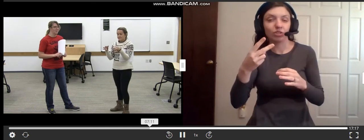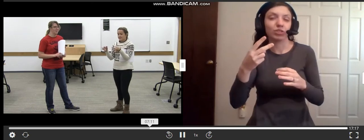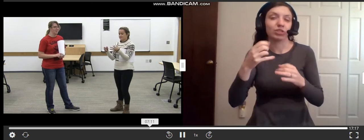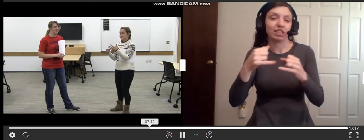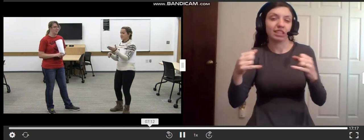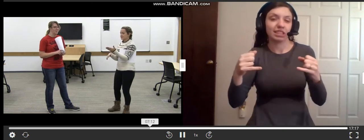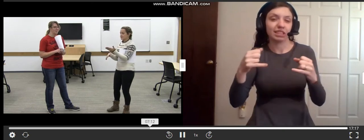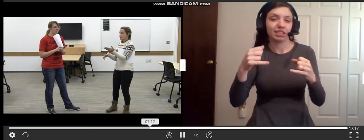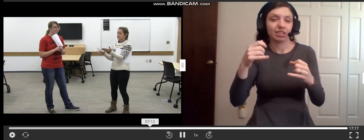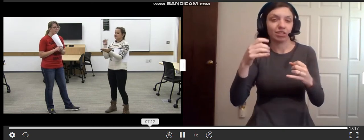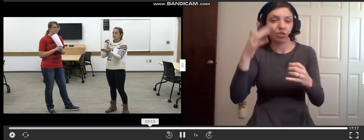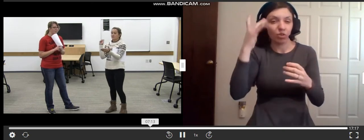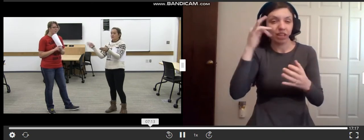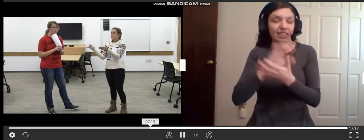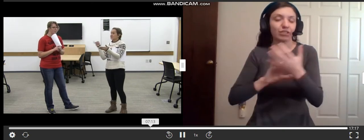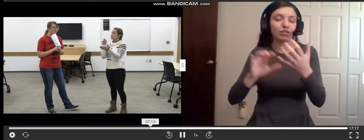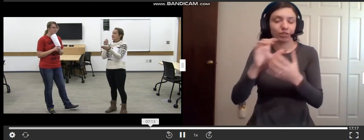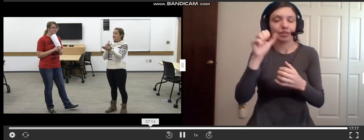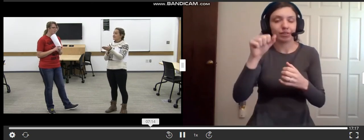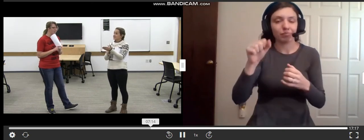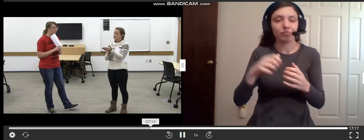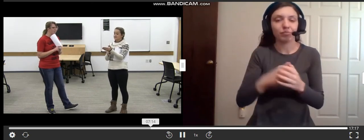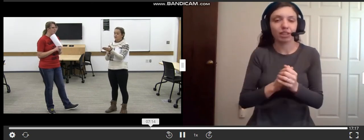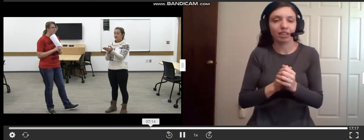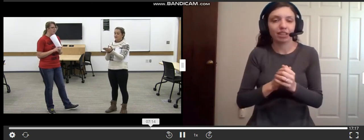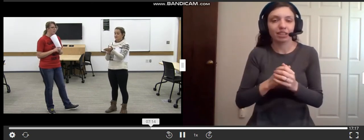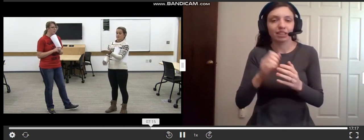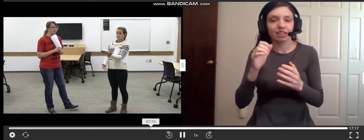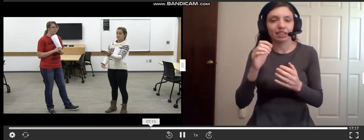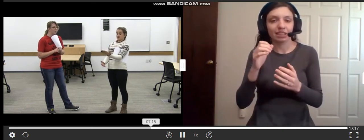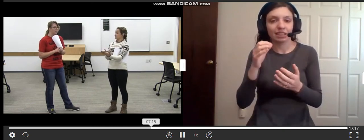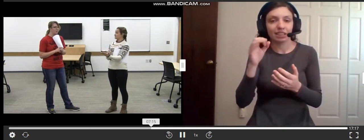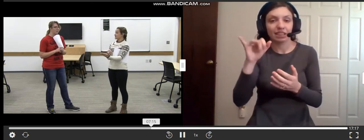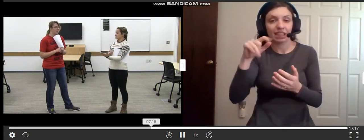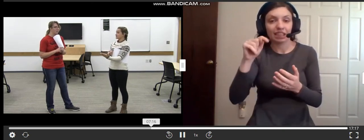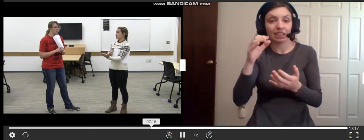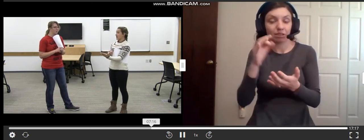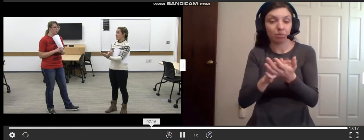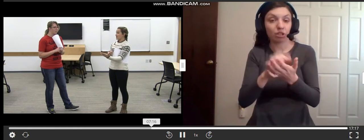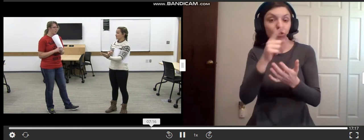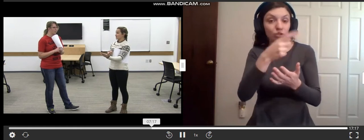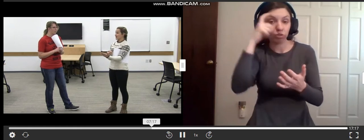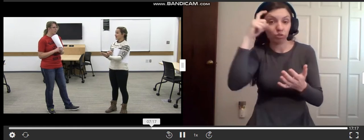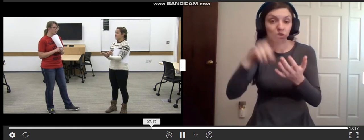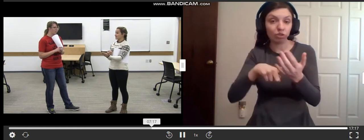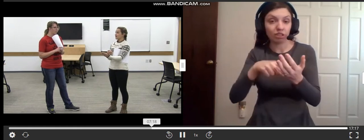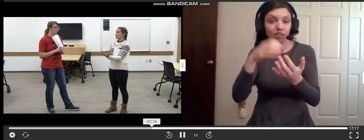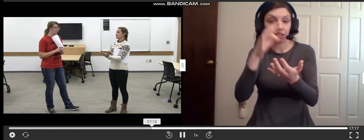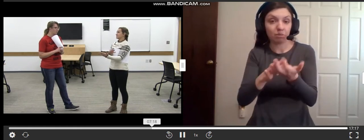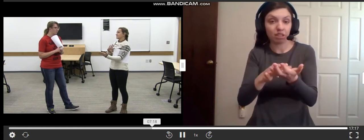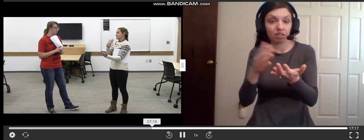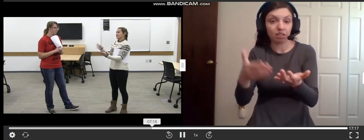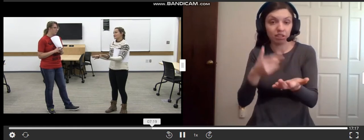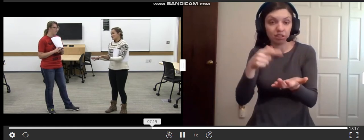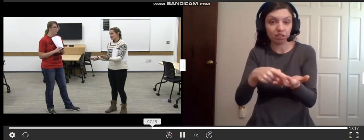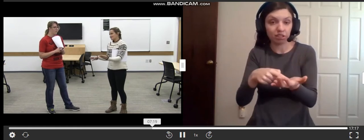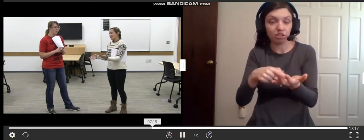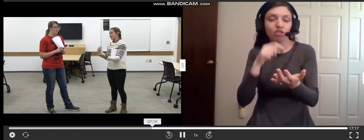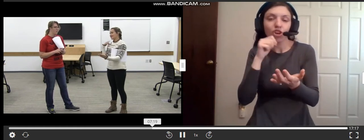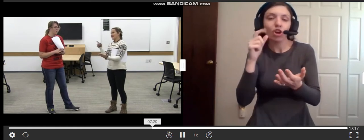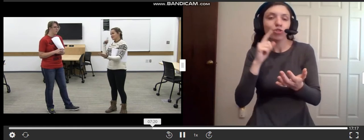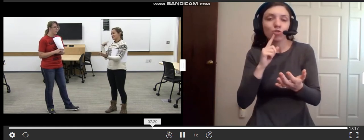because, they're a little bit confusing. So when you say, yet there's a spot, you're just noticing there's a spot on your hand, which there's not